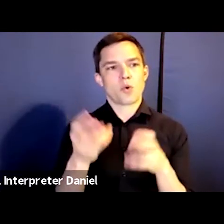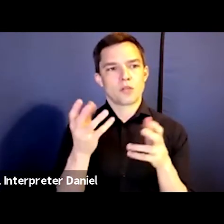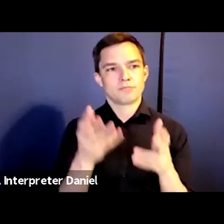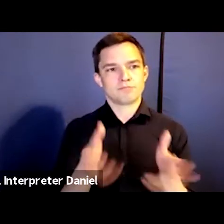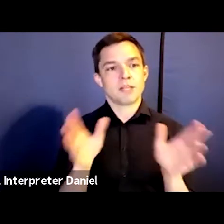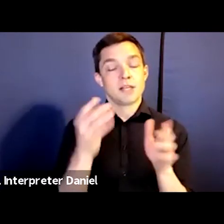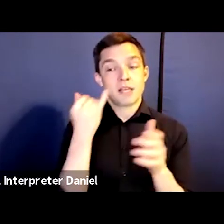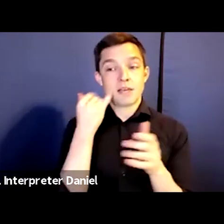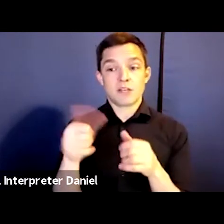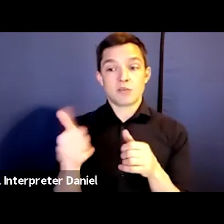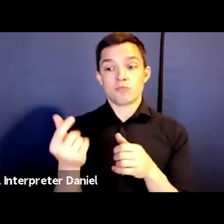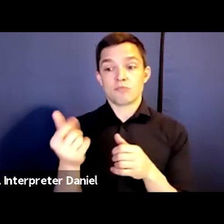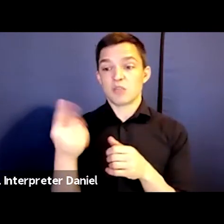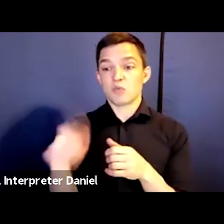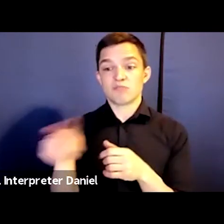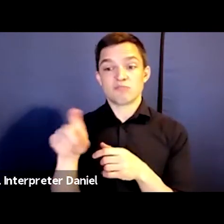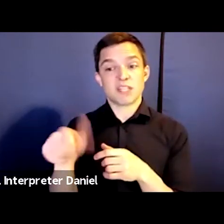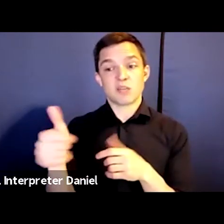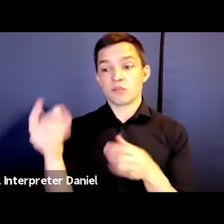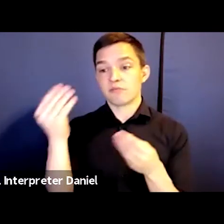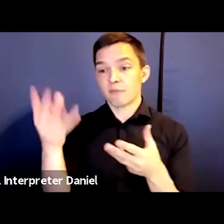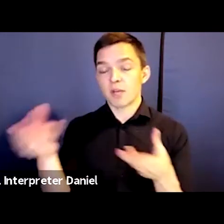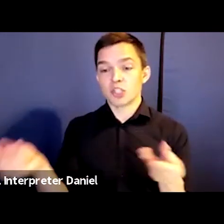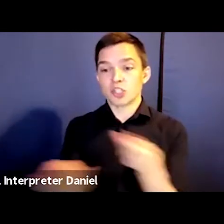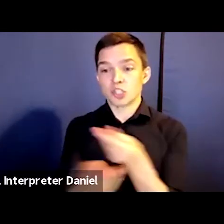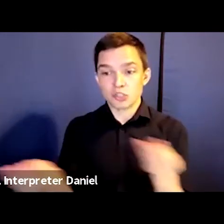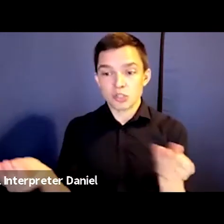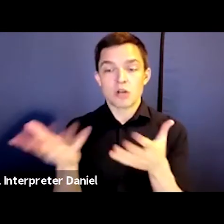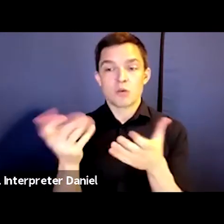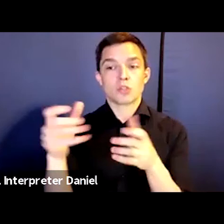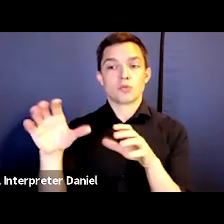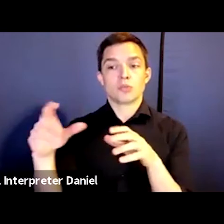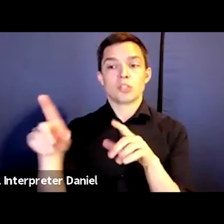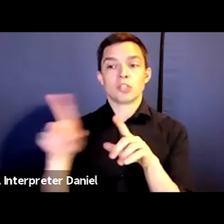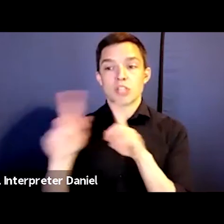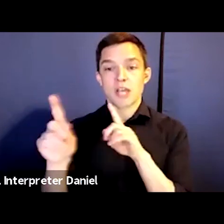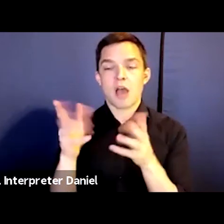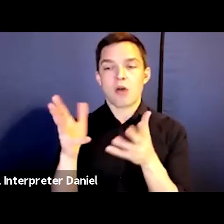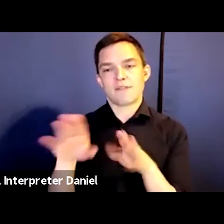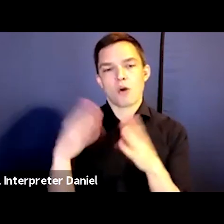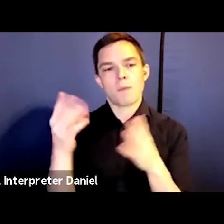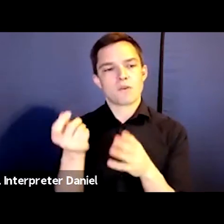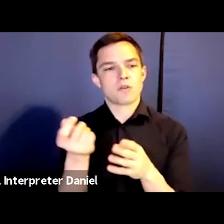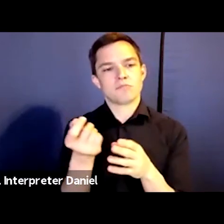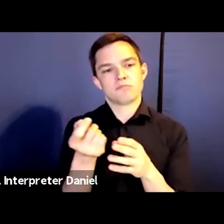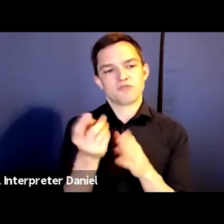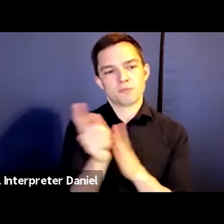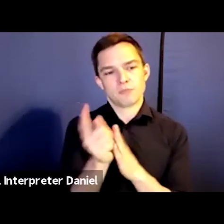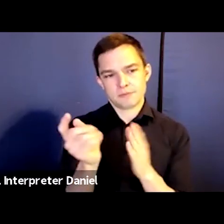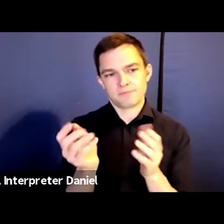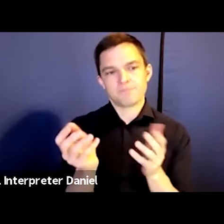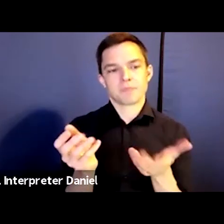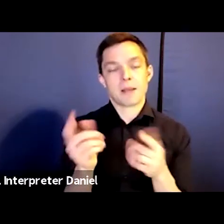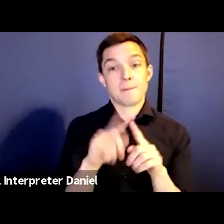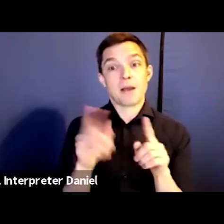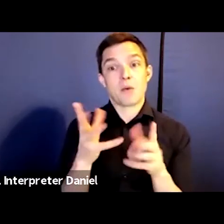needs one else's information or needs to chat or would like to, I'll leave things open for a couple of more minutes, but I just